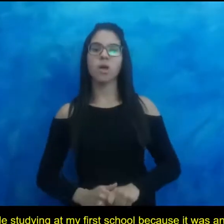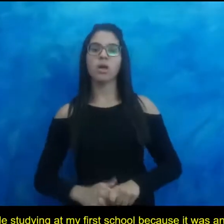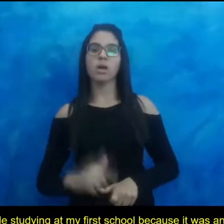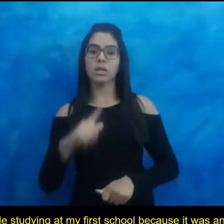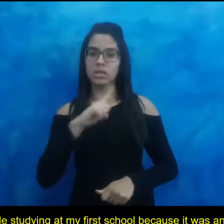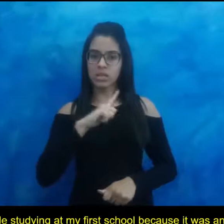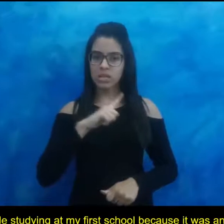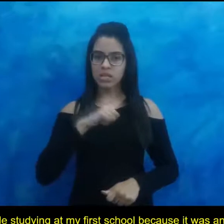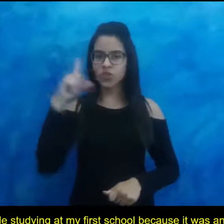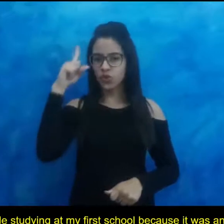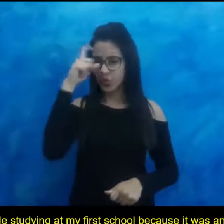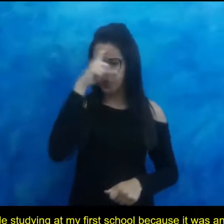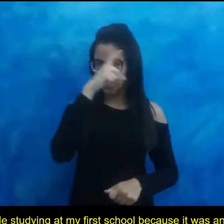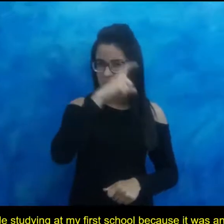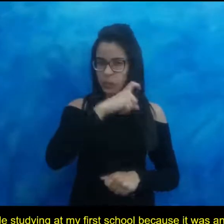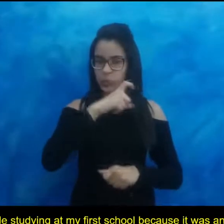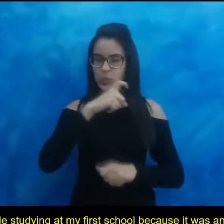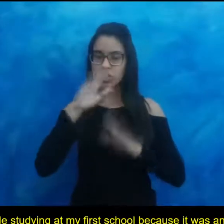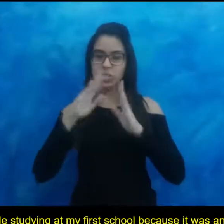school, and my teacher only taught